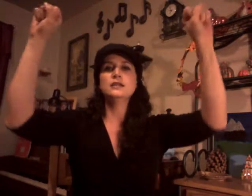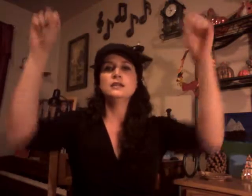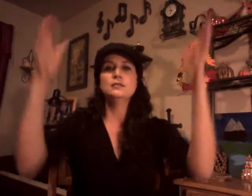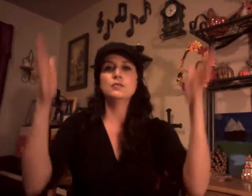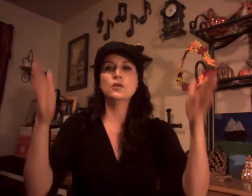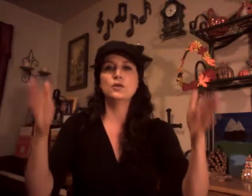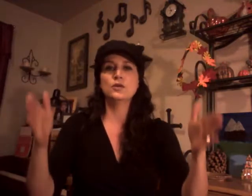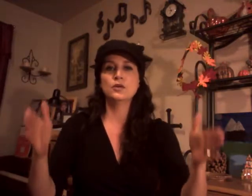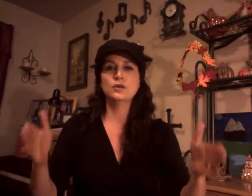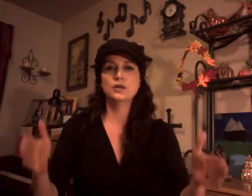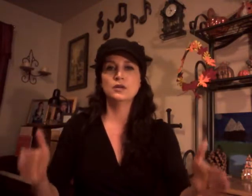Redeemer,